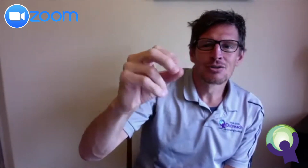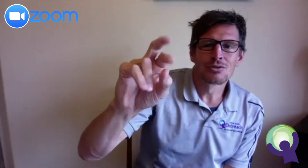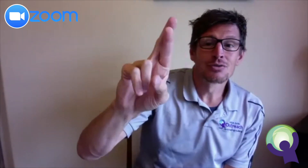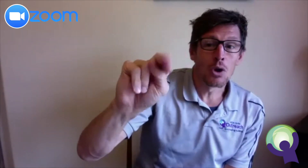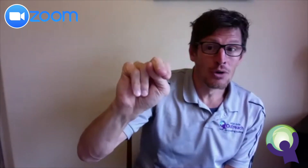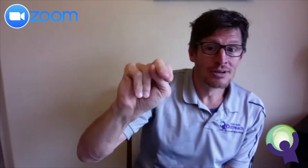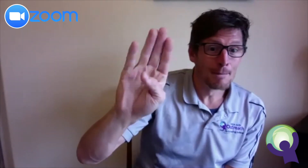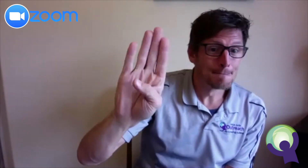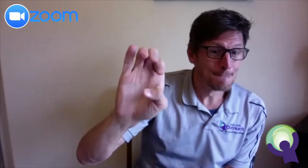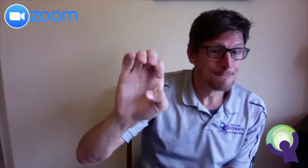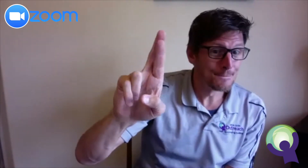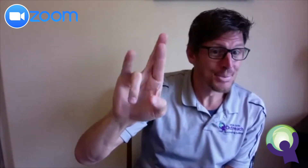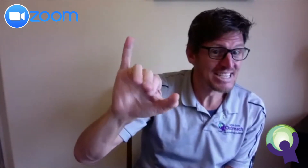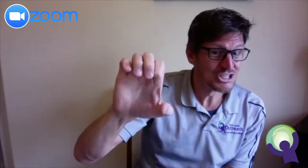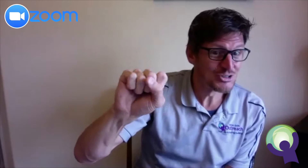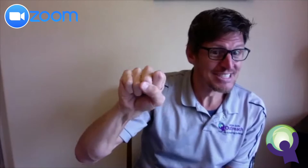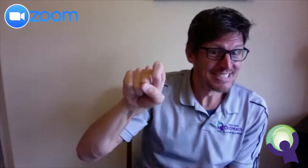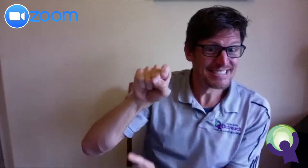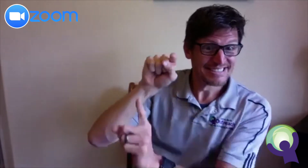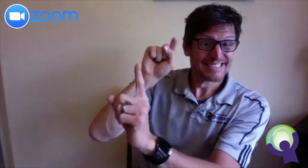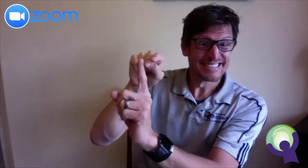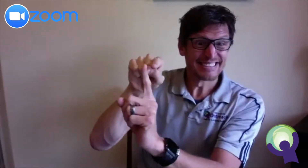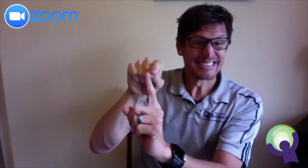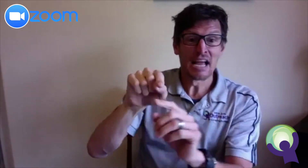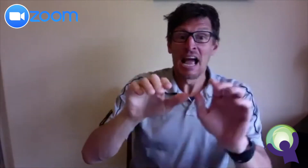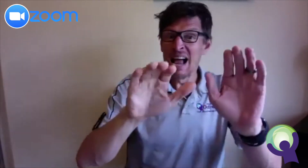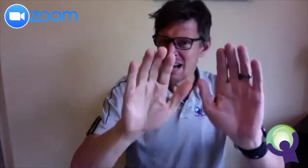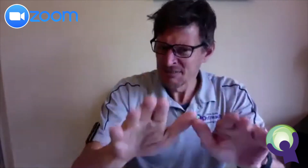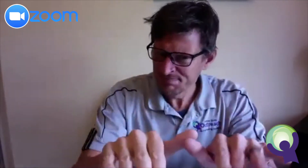"Those are buckthorn berries," Marv explained.